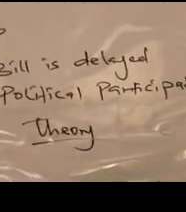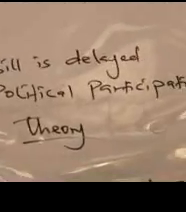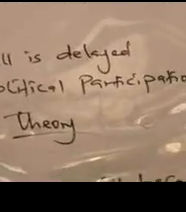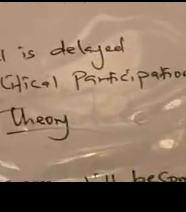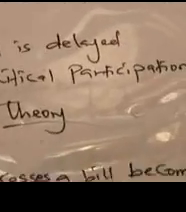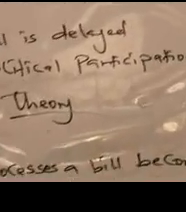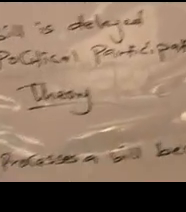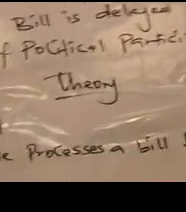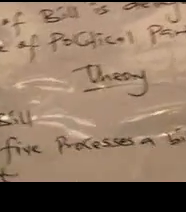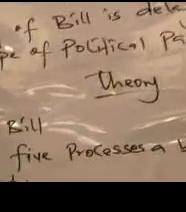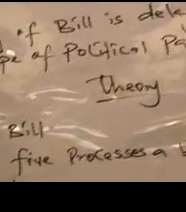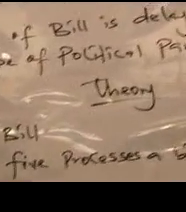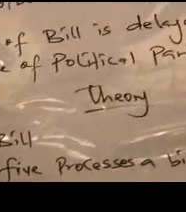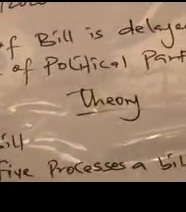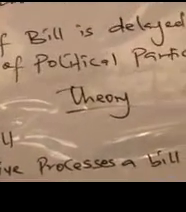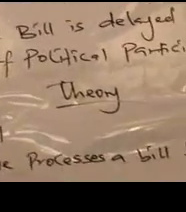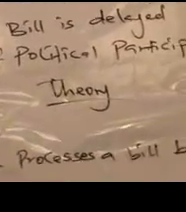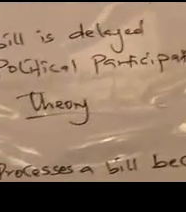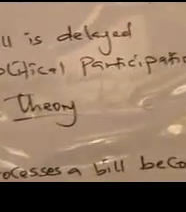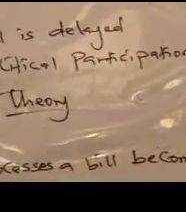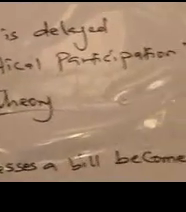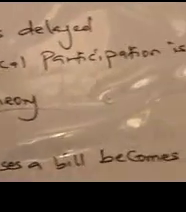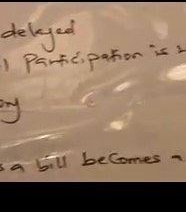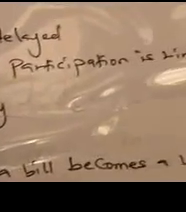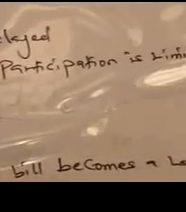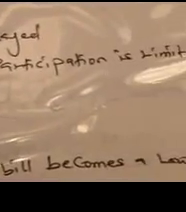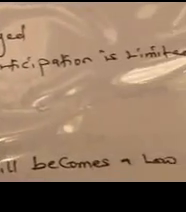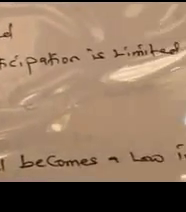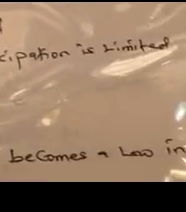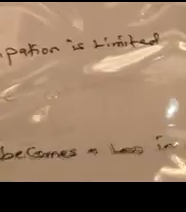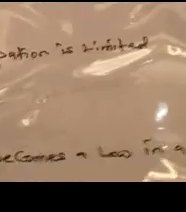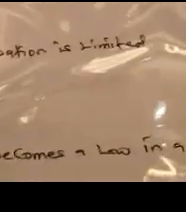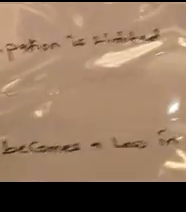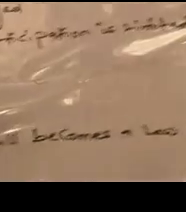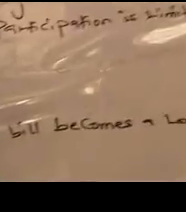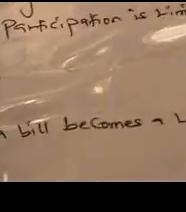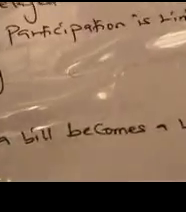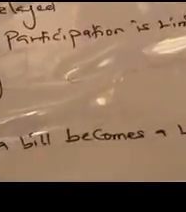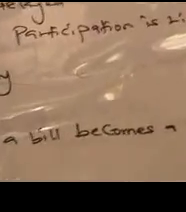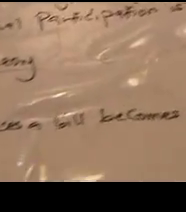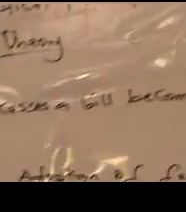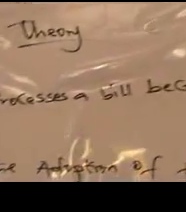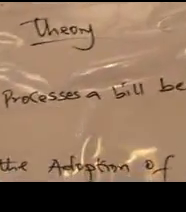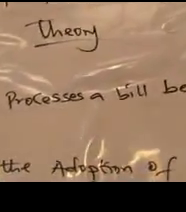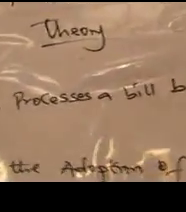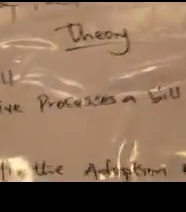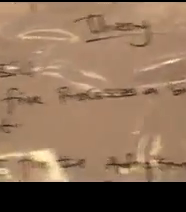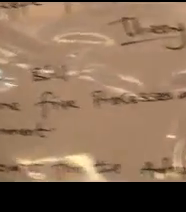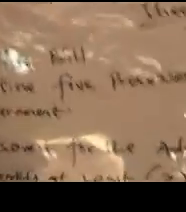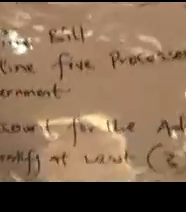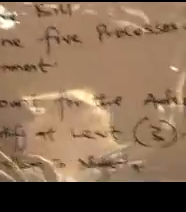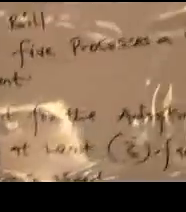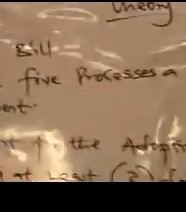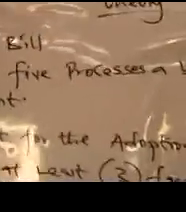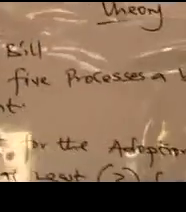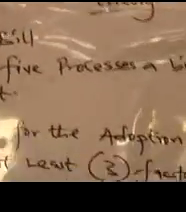is delayed. C. The scope of political participation is limited. Then this is the theoretical